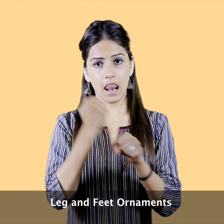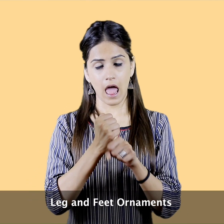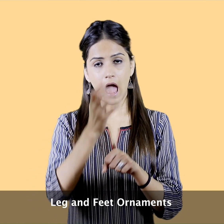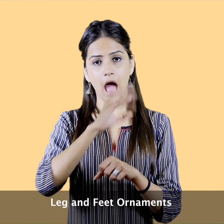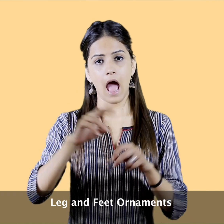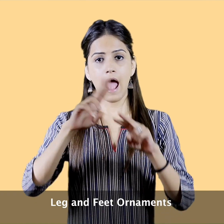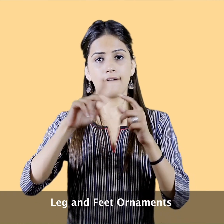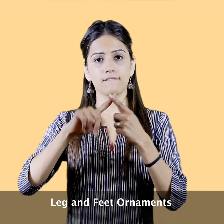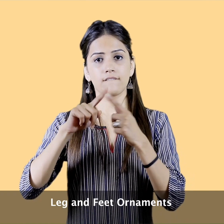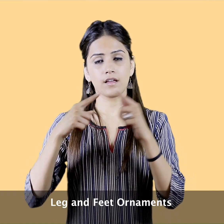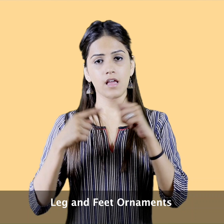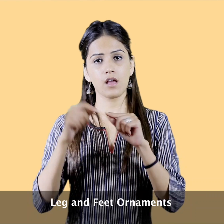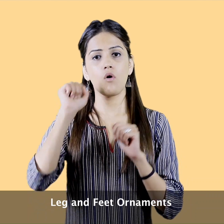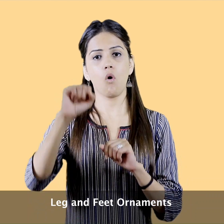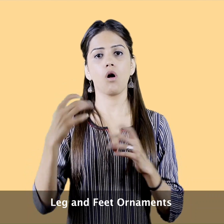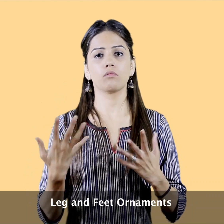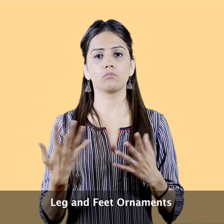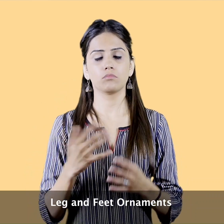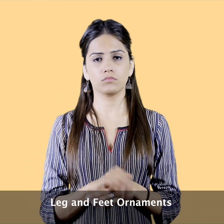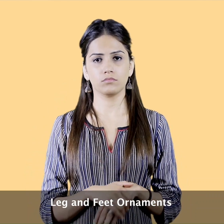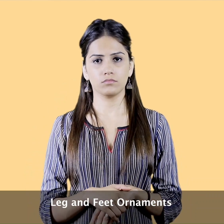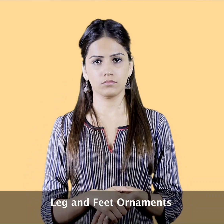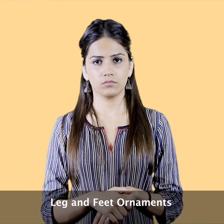leg and feet ornaments,